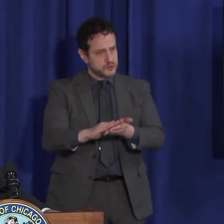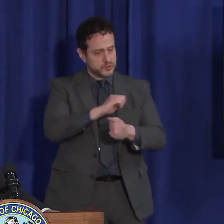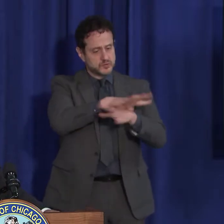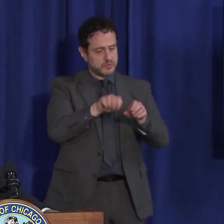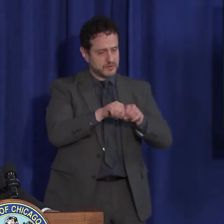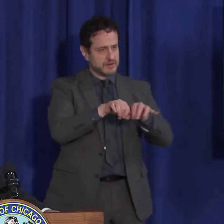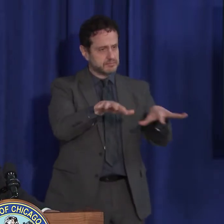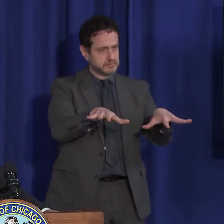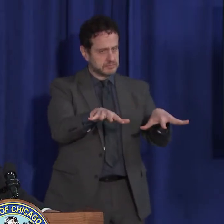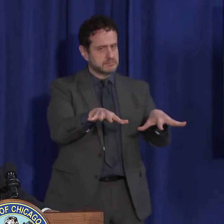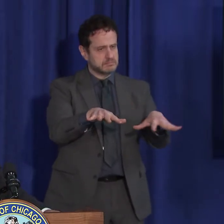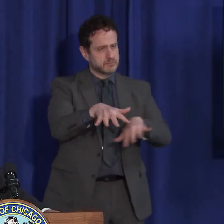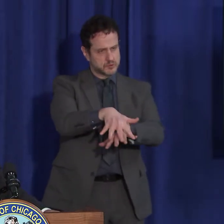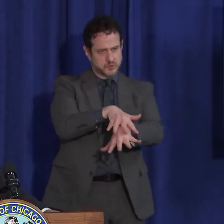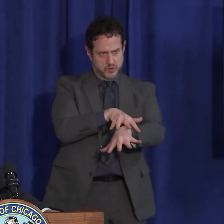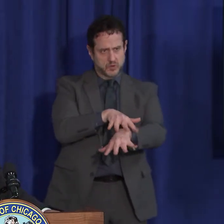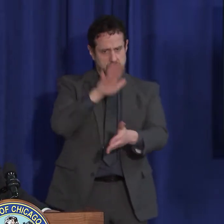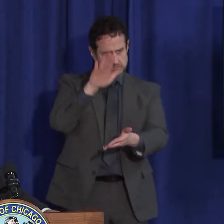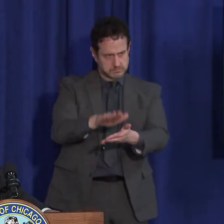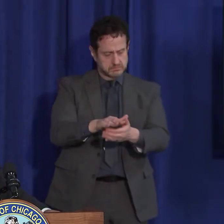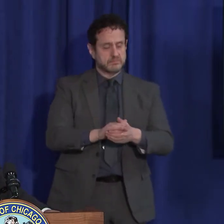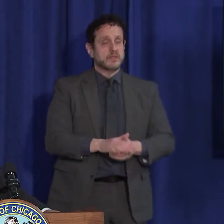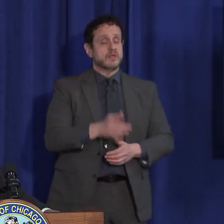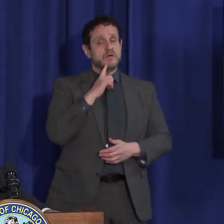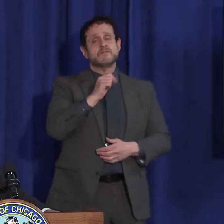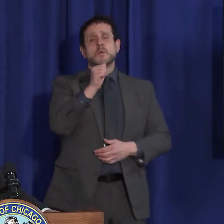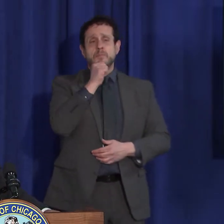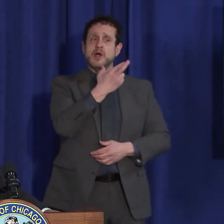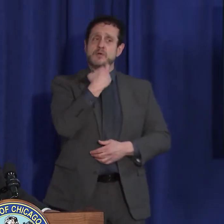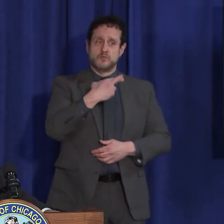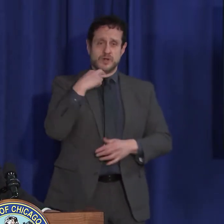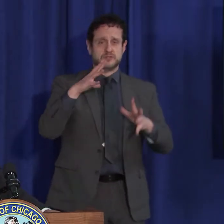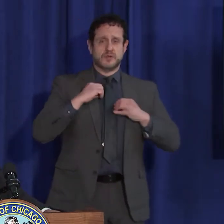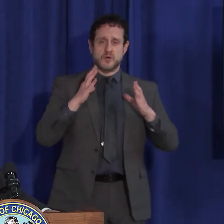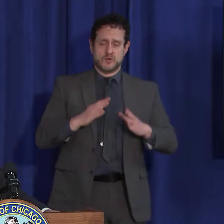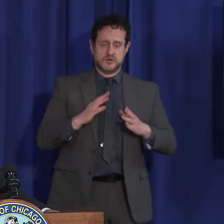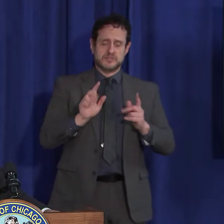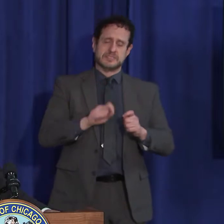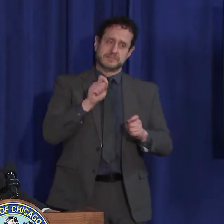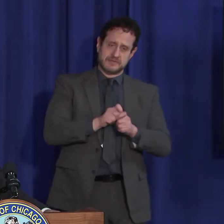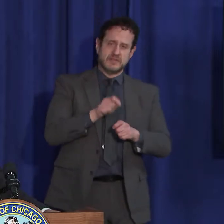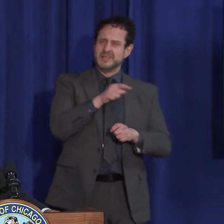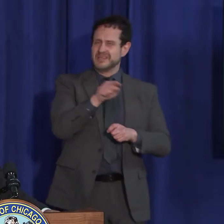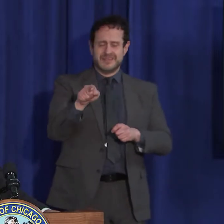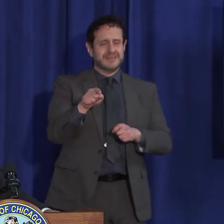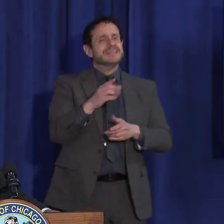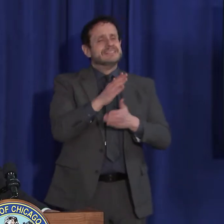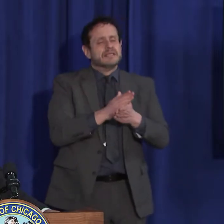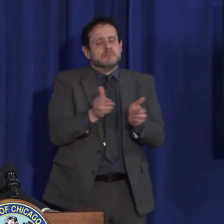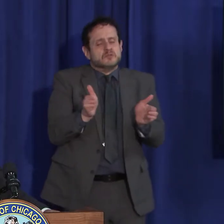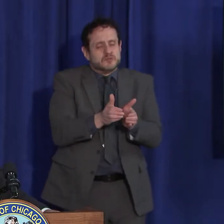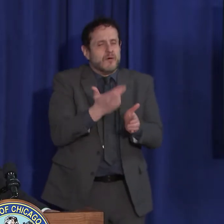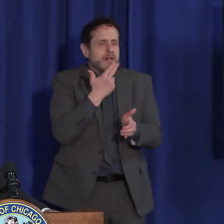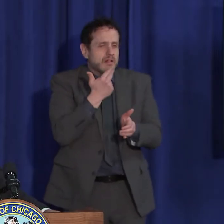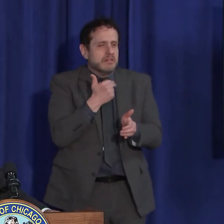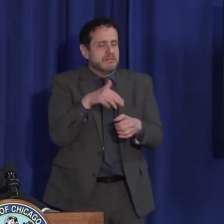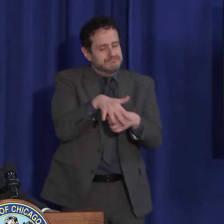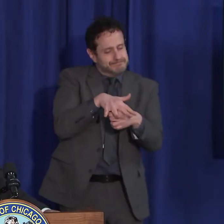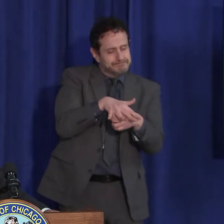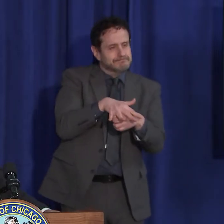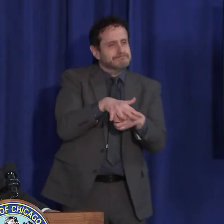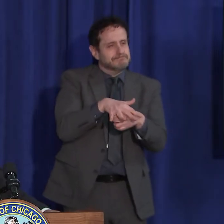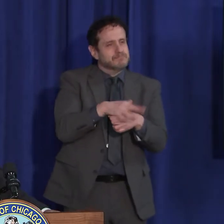surge. And for the bar and restaurant owners specifically, especially those smaller neighborhood